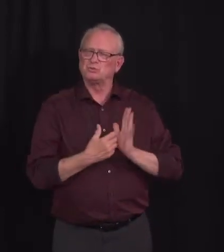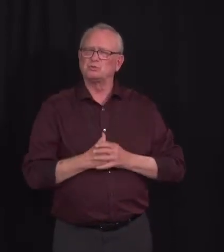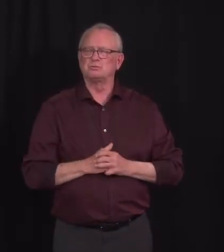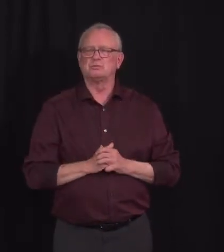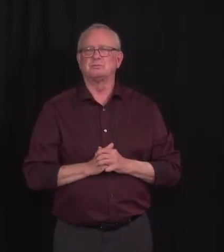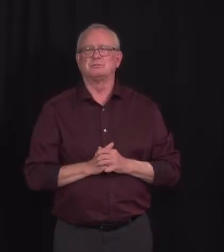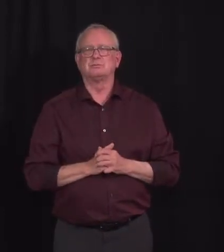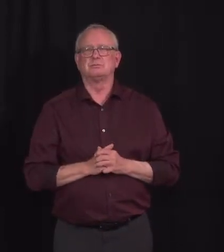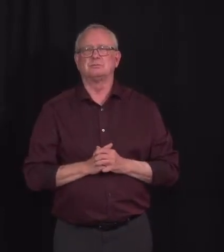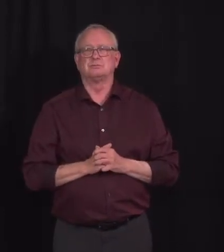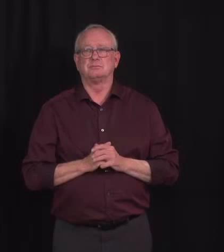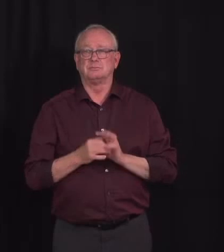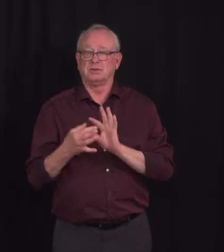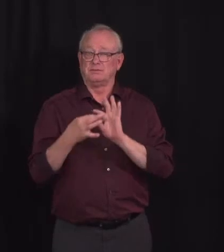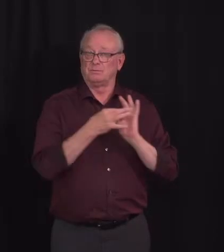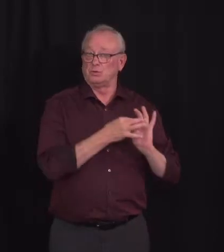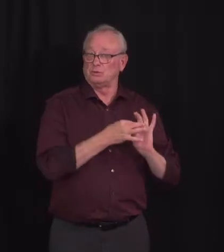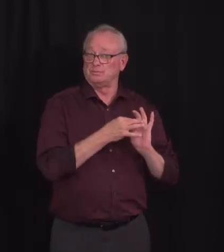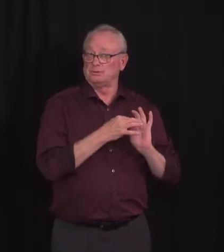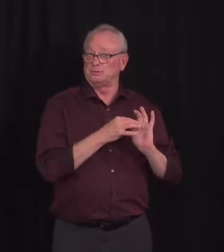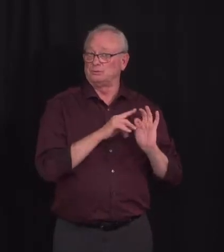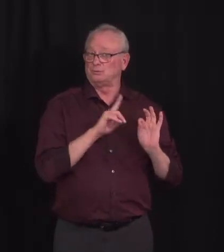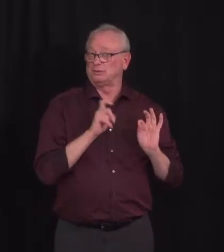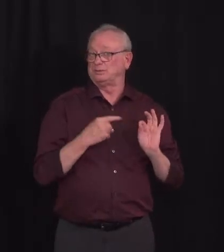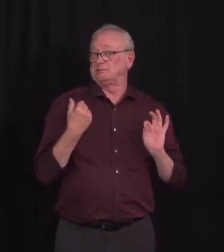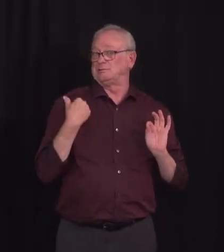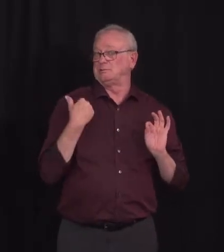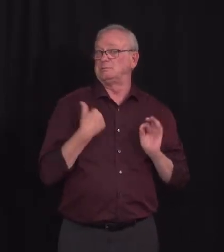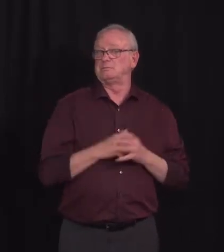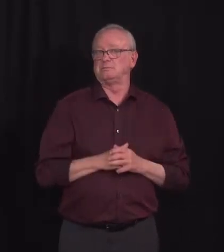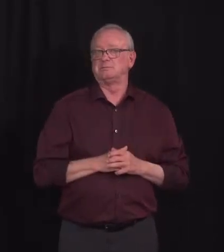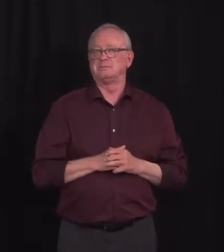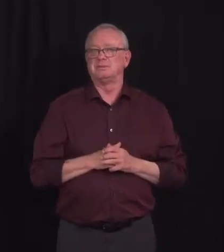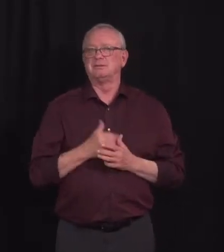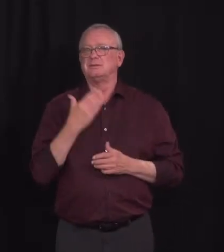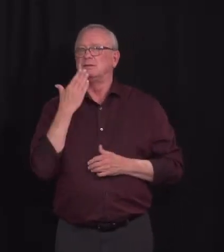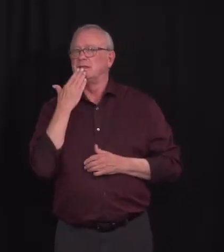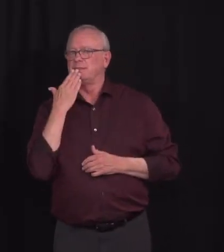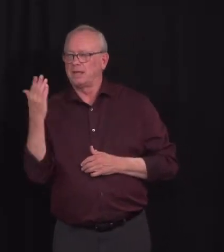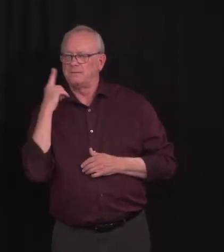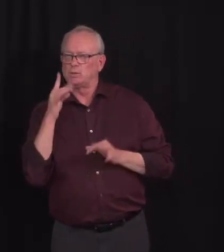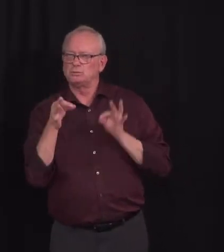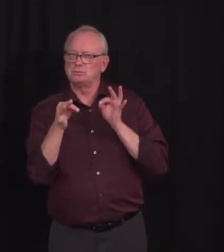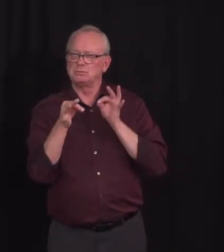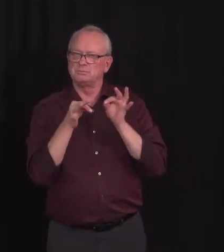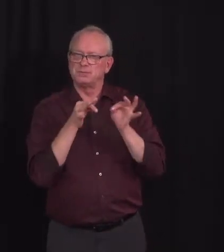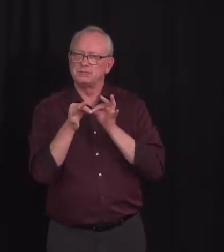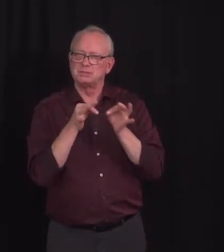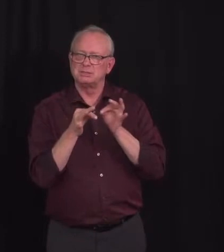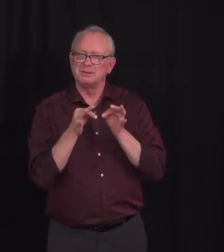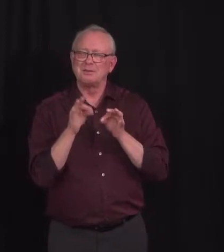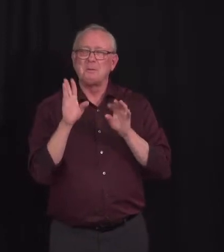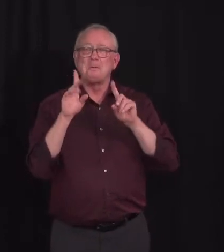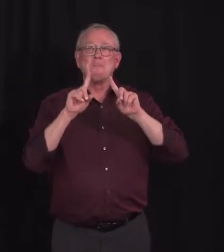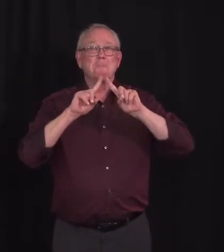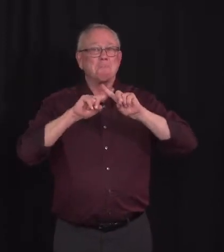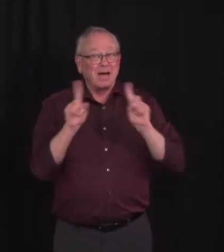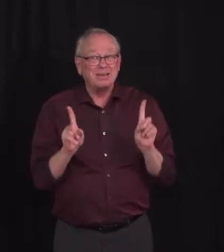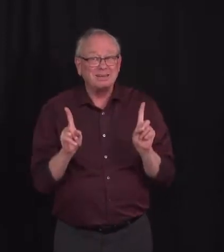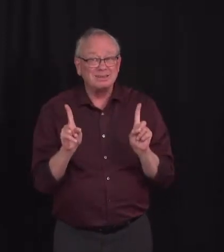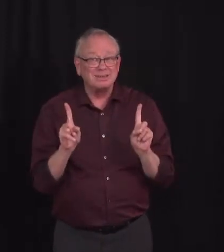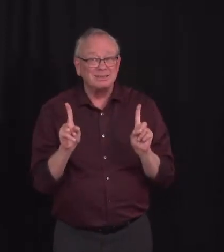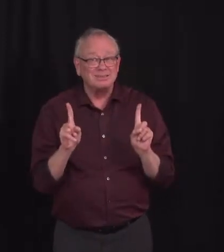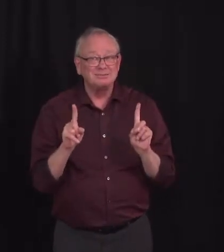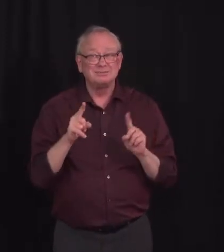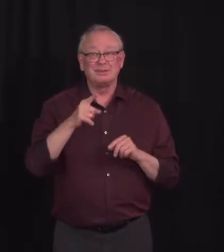question? Yes, thanks for that explanation, Doctor. But the individuals involved have not acknowledged a